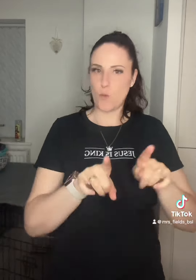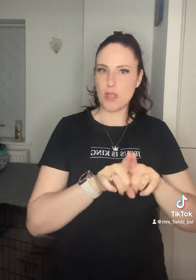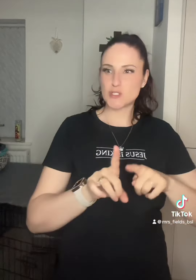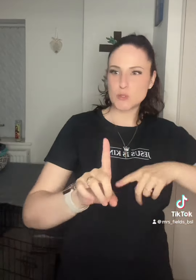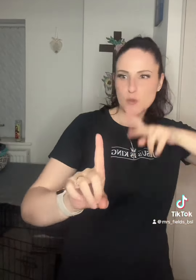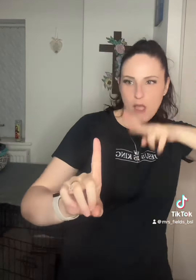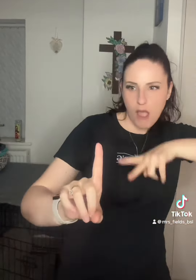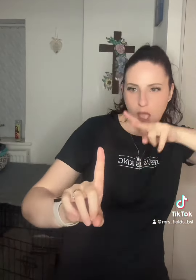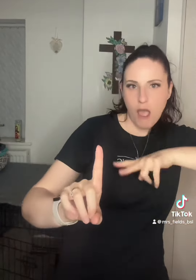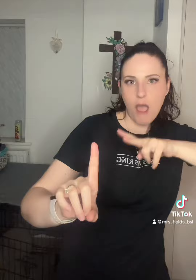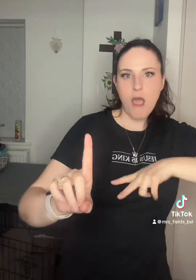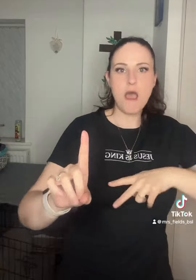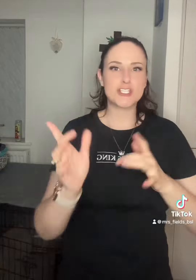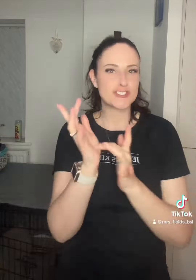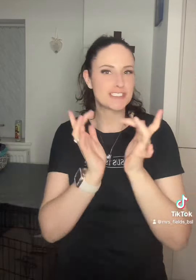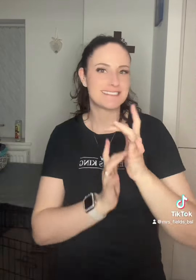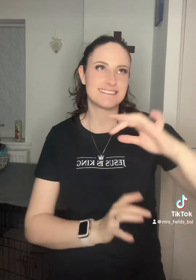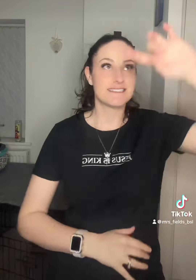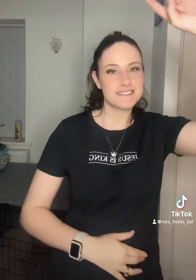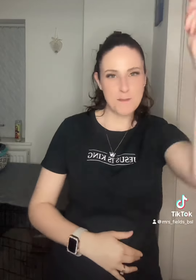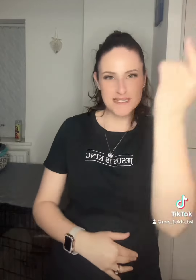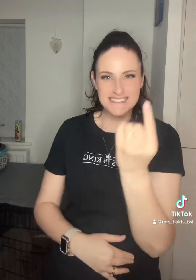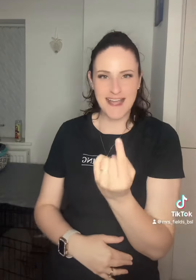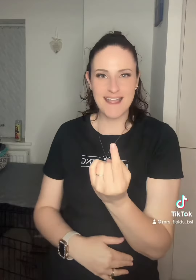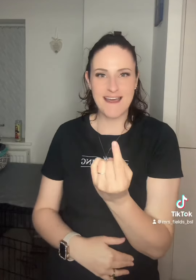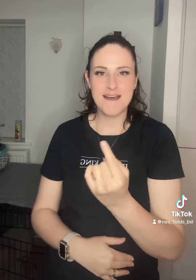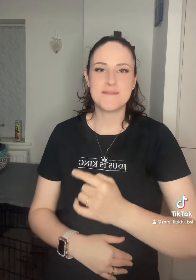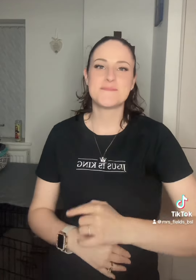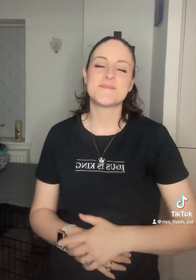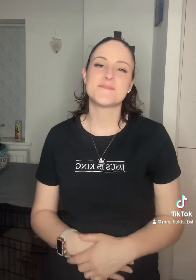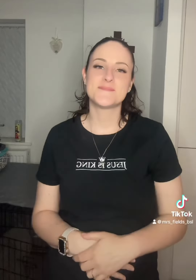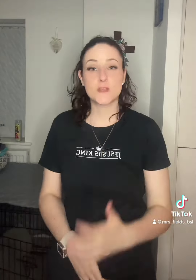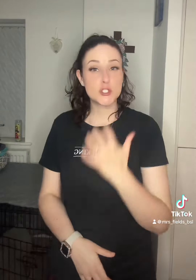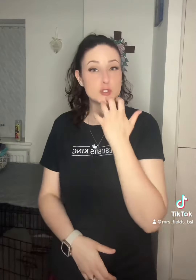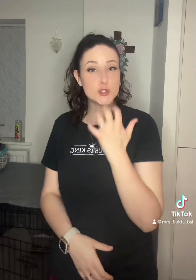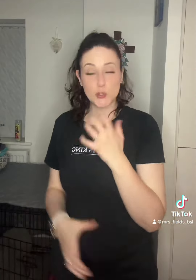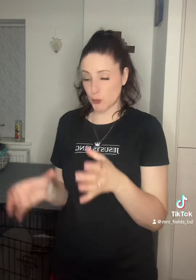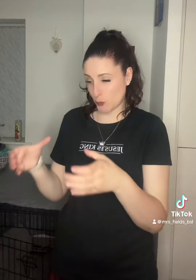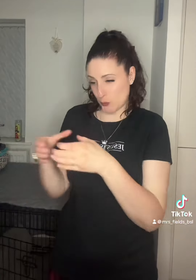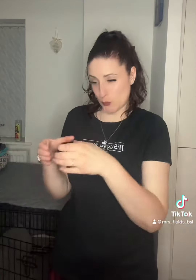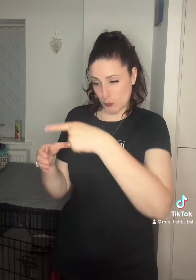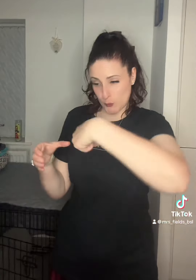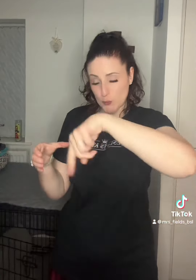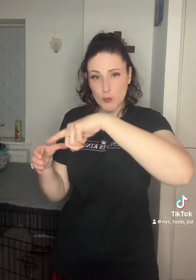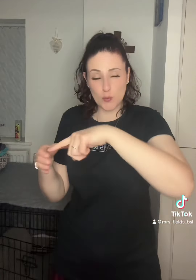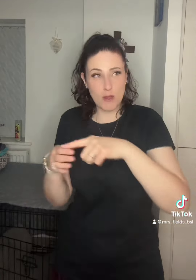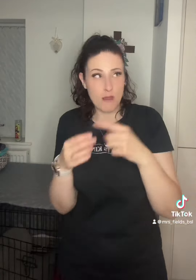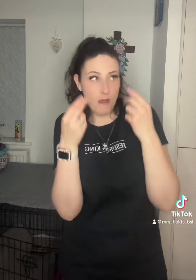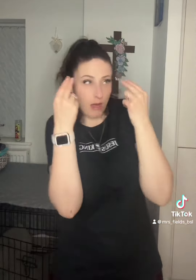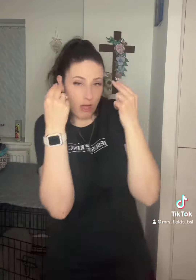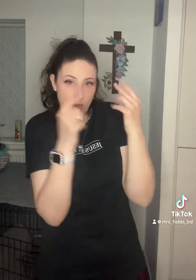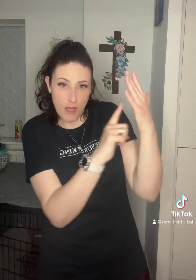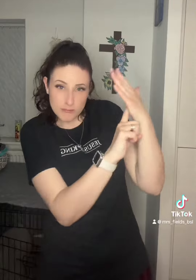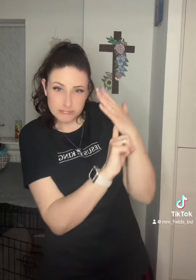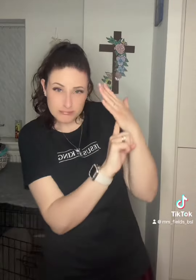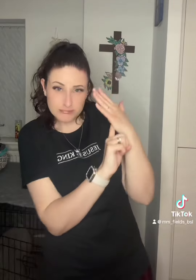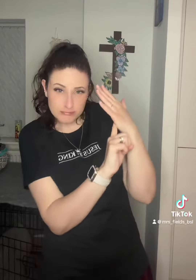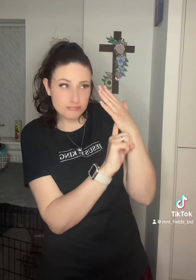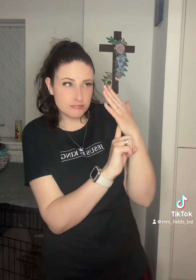Jesus Christ, their Davidic Messiah. Now, during this time, the Jewish people were slaves to the Roman Empire. So, when they knew